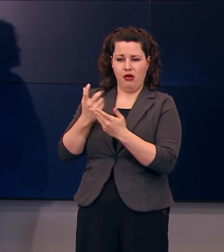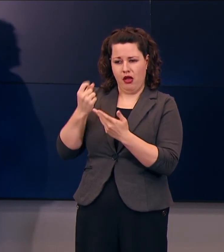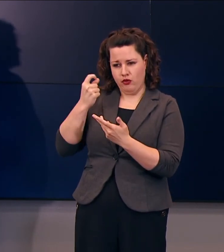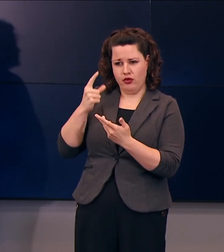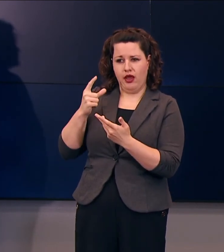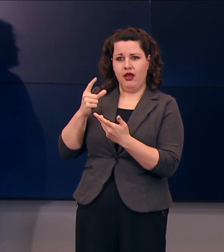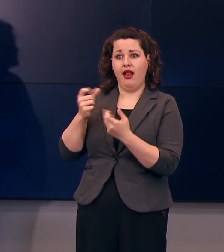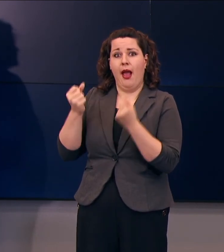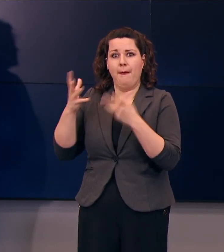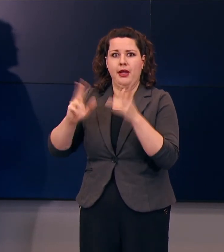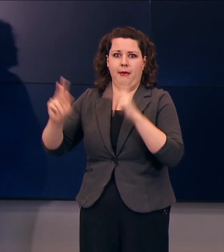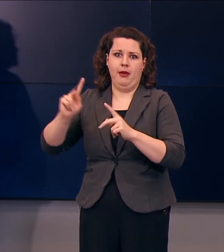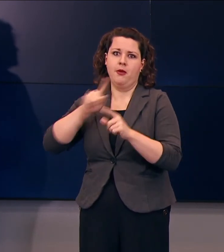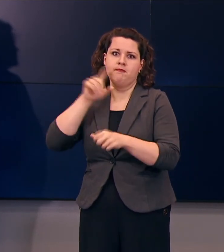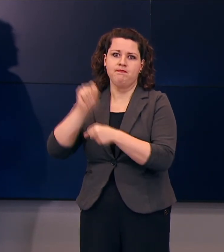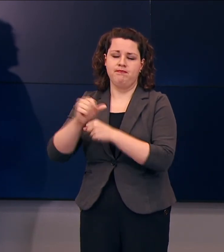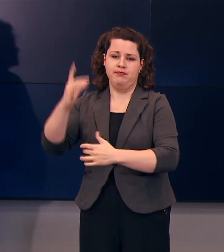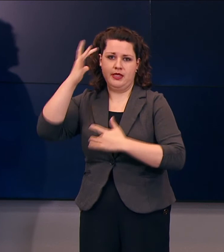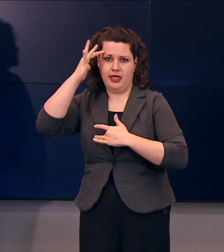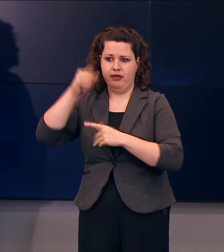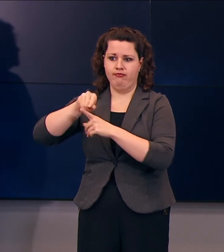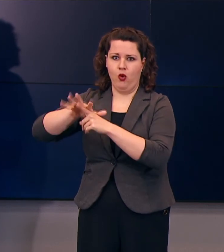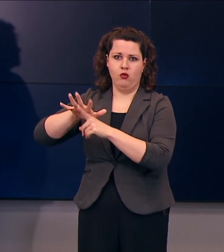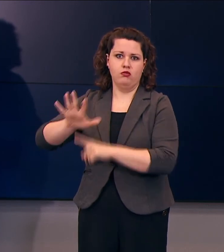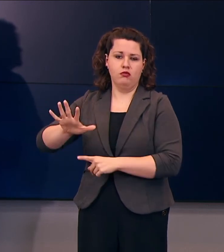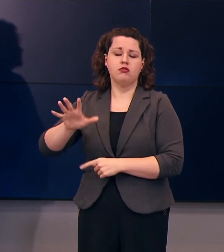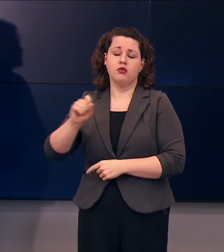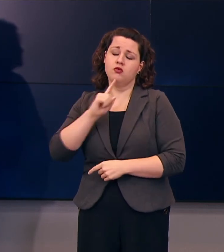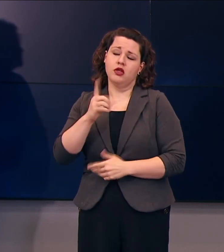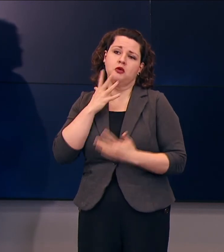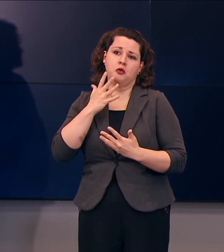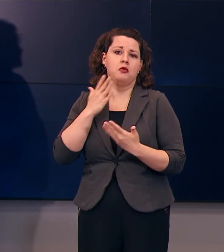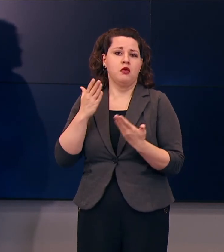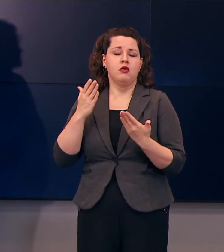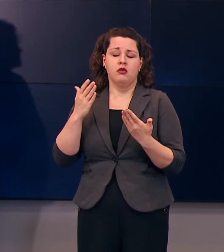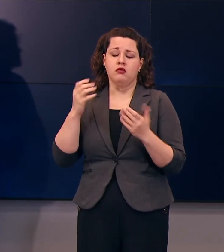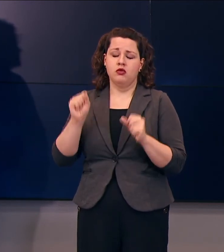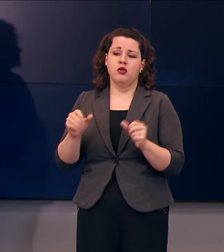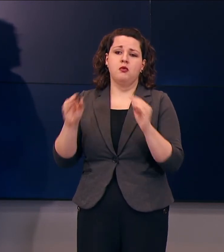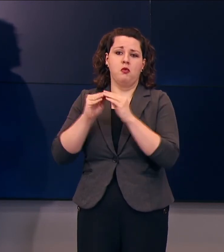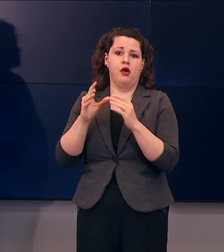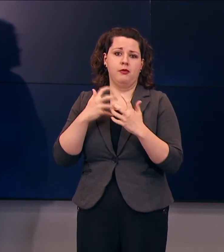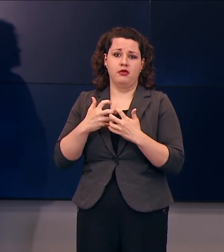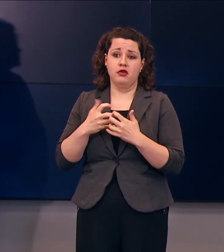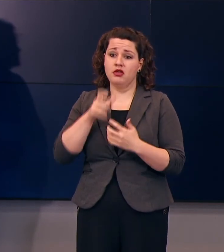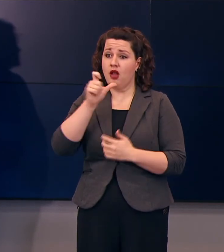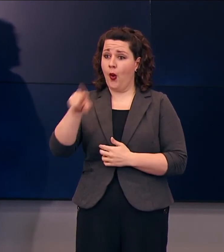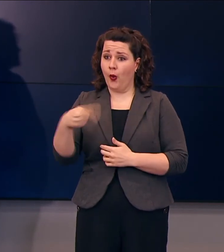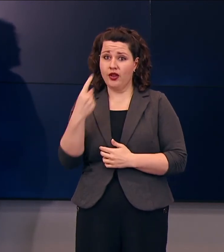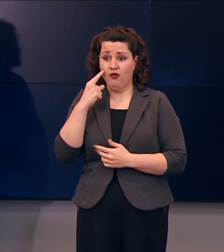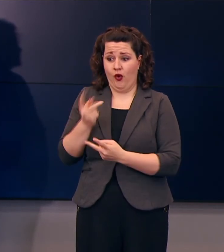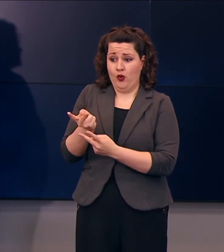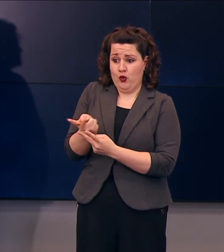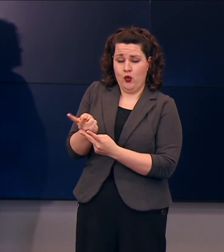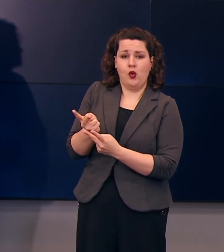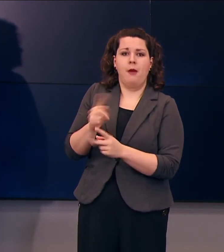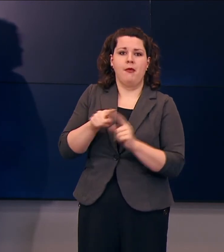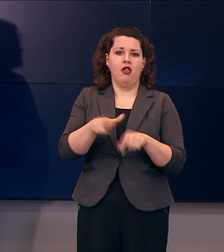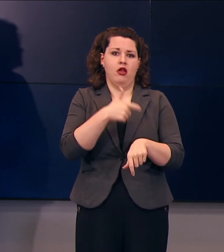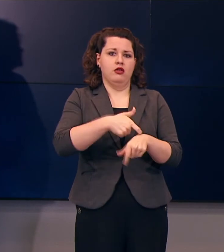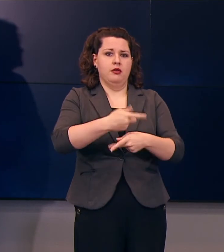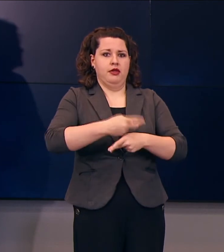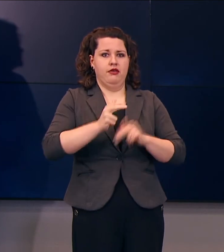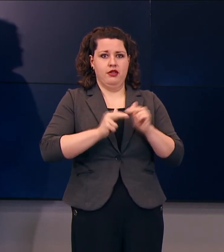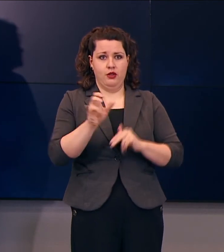understand the scope of the exposure. So, again, I was grateful that we were able to get the additional machines, not only for those two facilities, but for the long-term